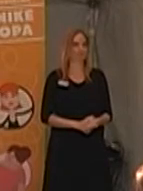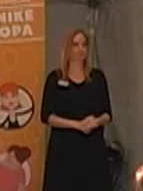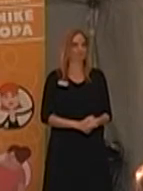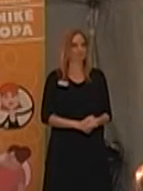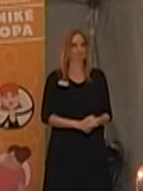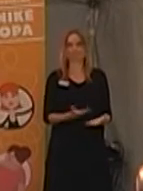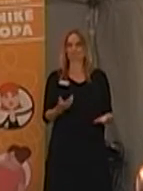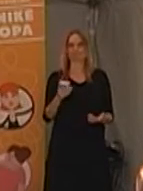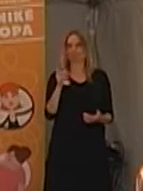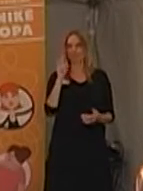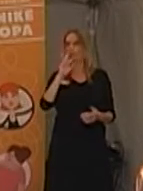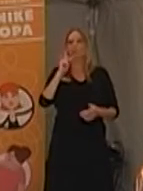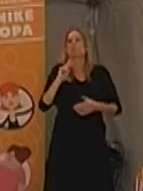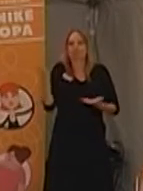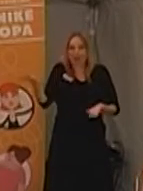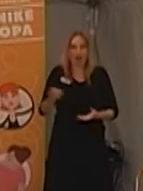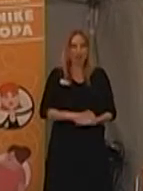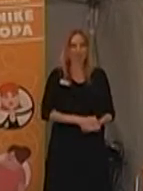What's wrong with you?